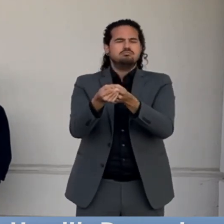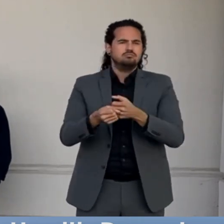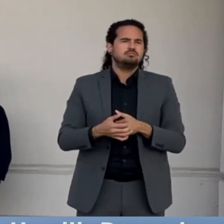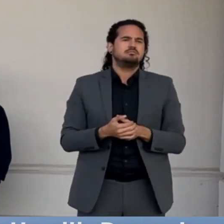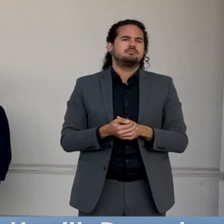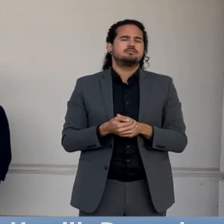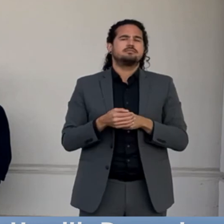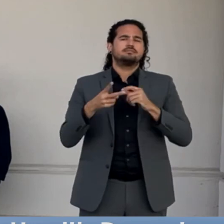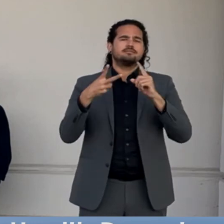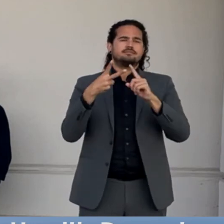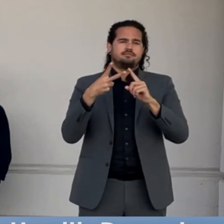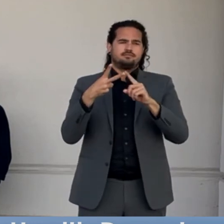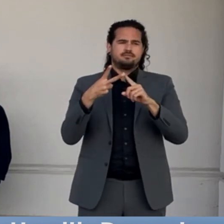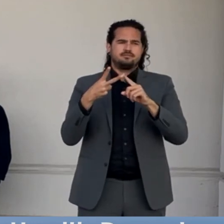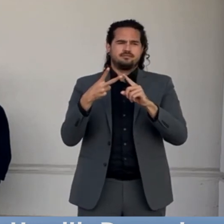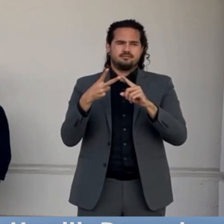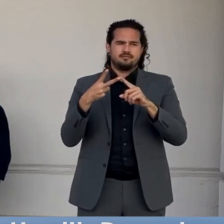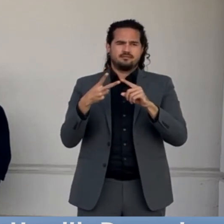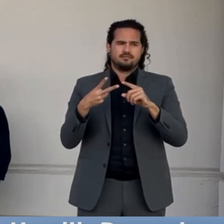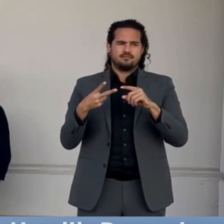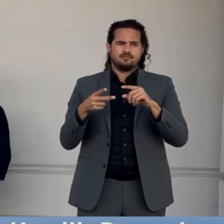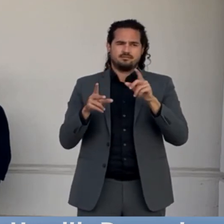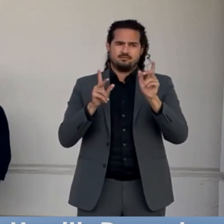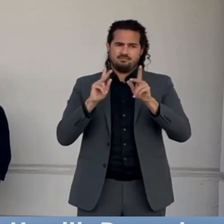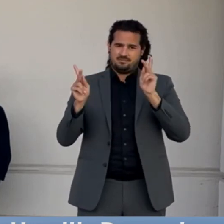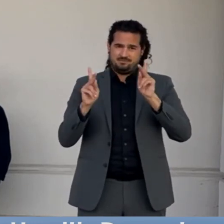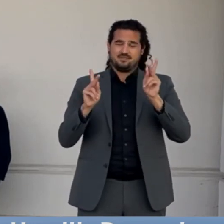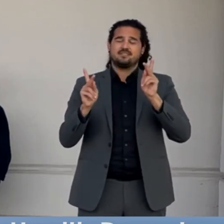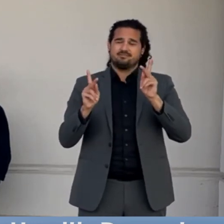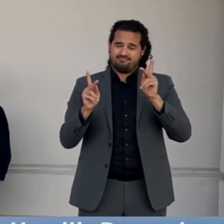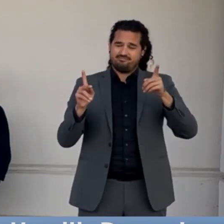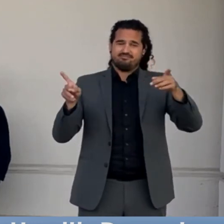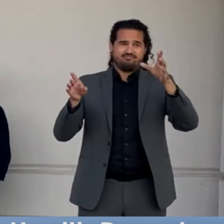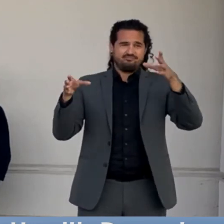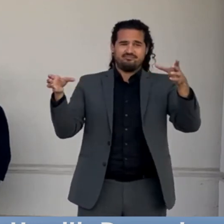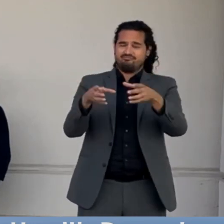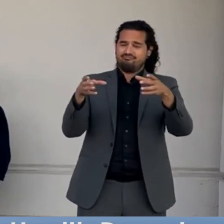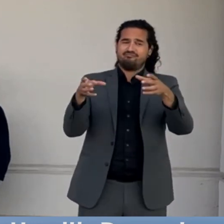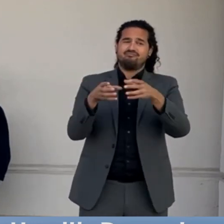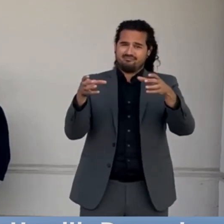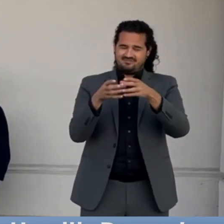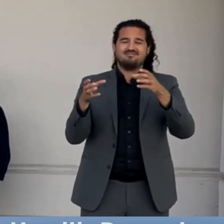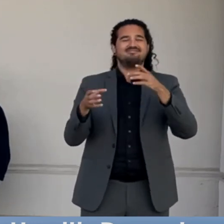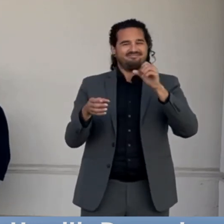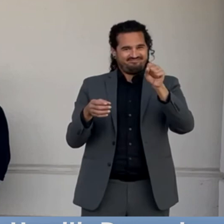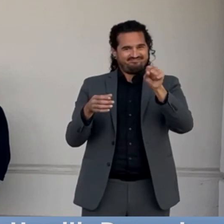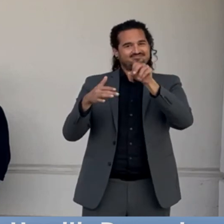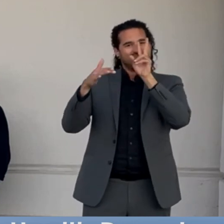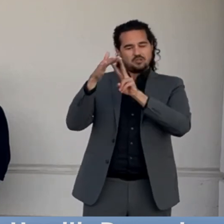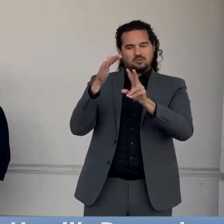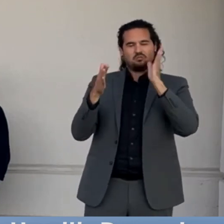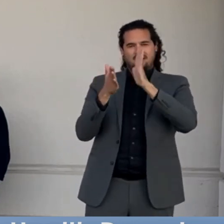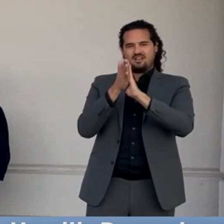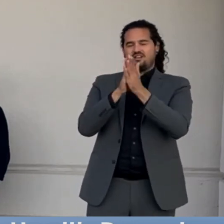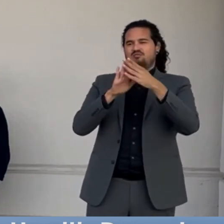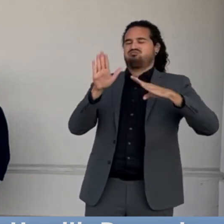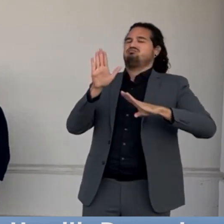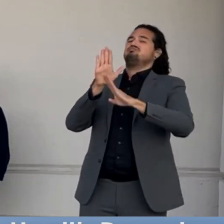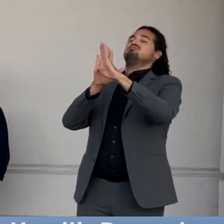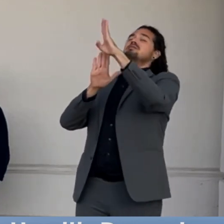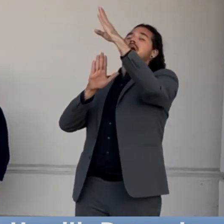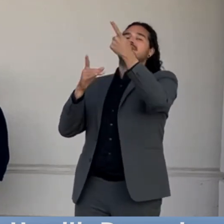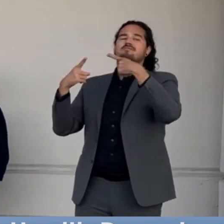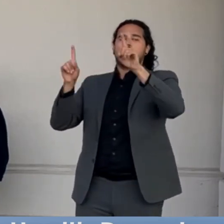fear things are going to get worse before they get better, and that's part of why we're in the midst of a stay-at-home order that is urging everyone to